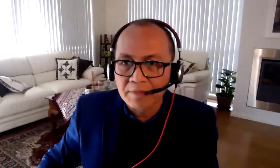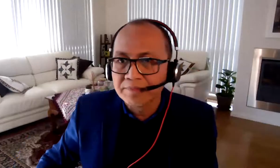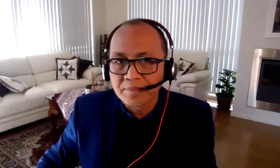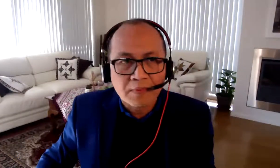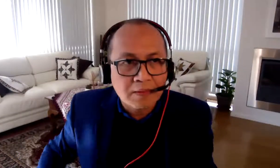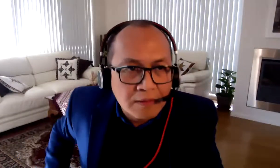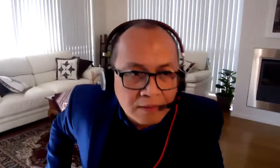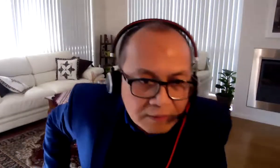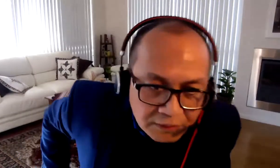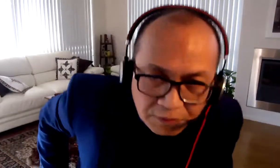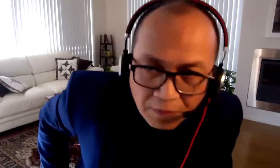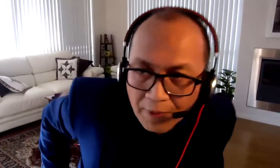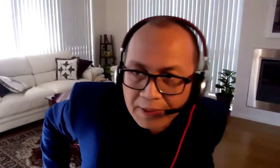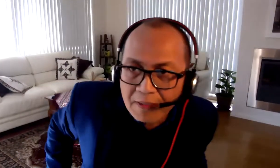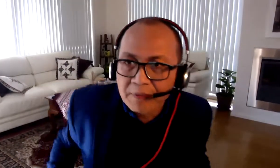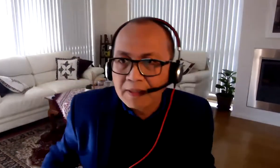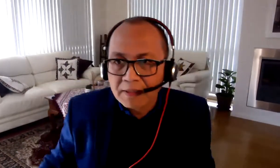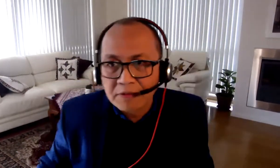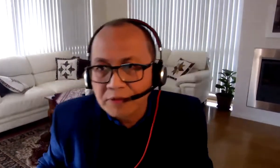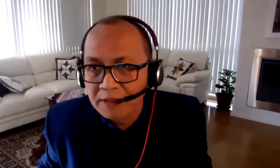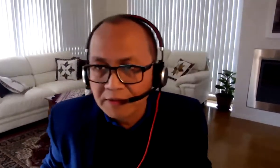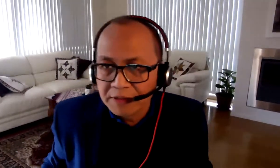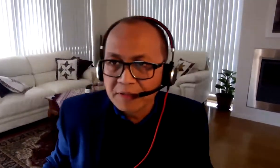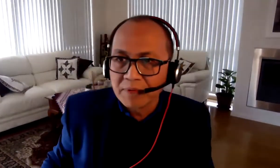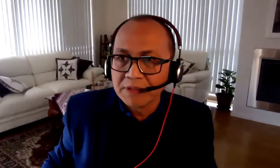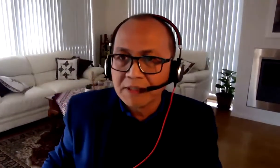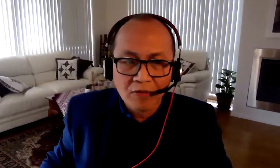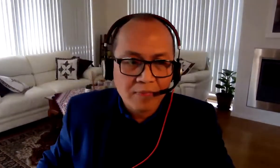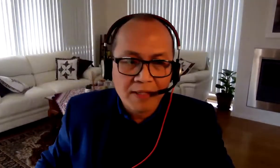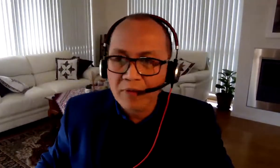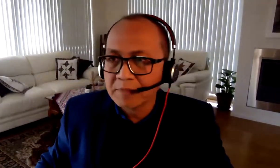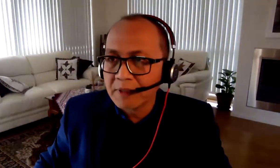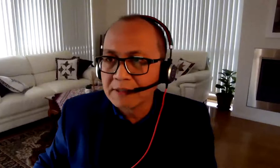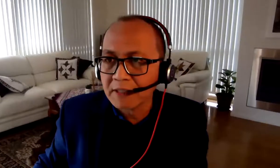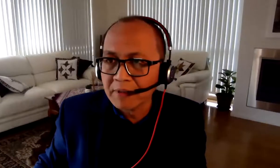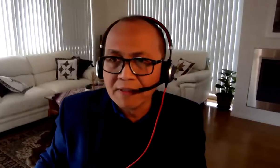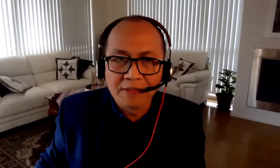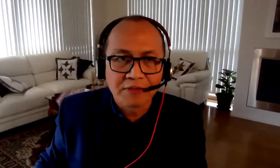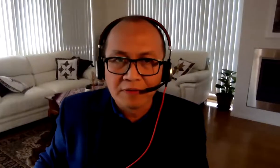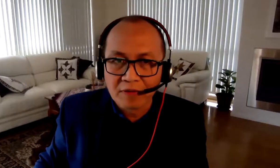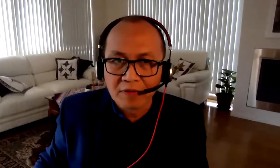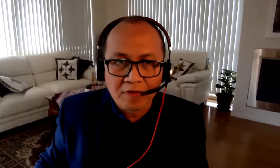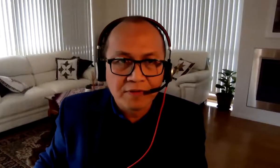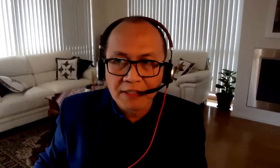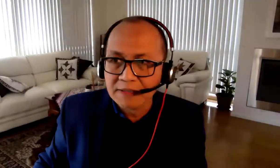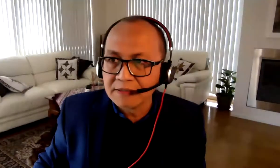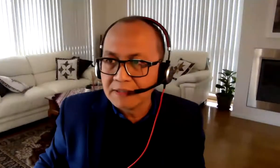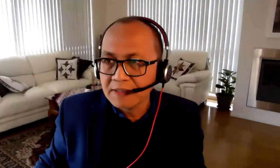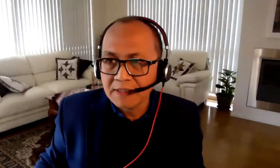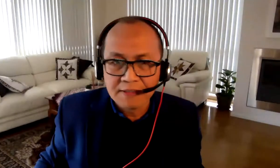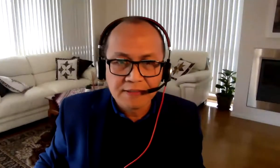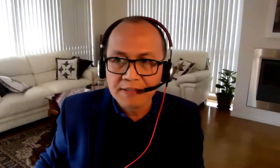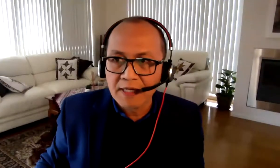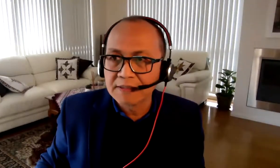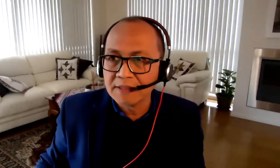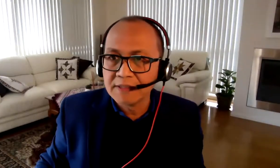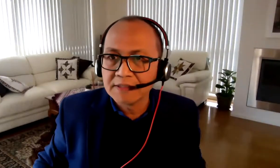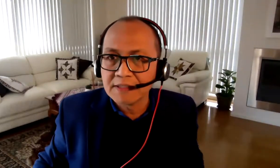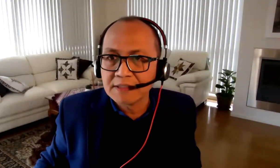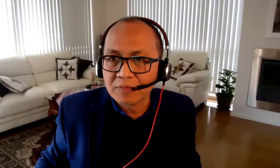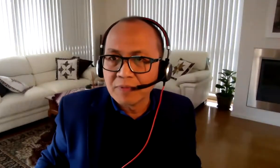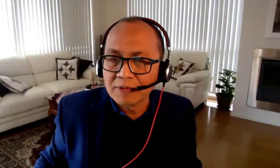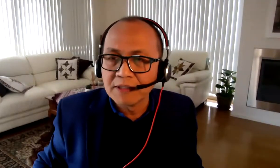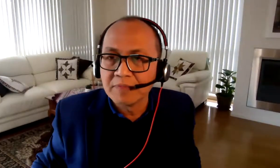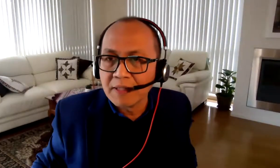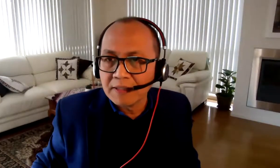Okay, so welcome to the Indonesia Project Global Web Seminars on COVID-19. This series